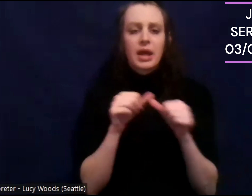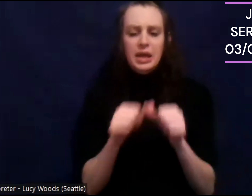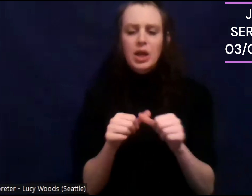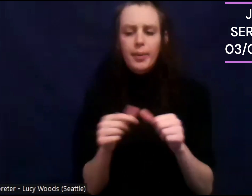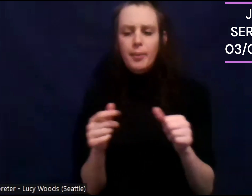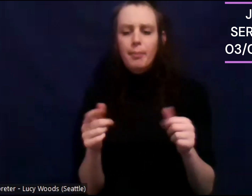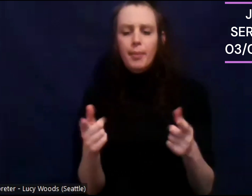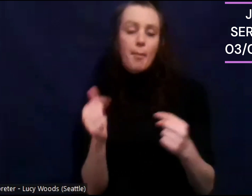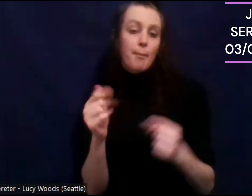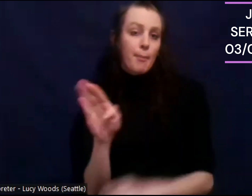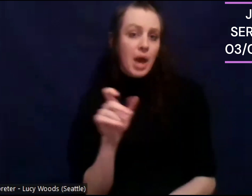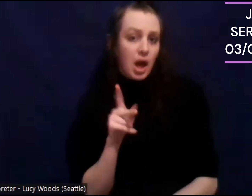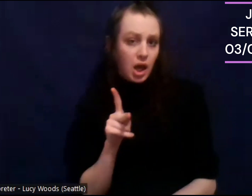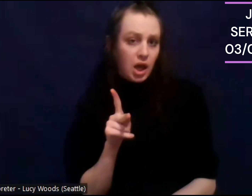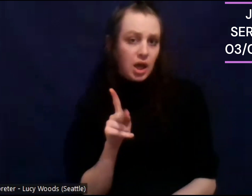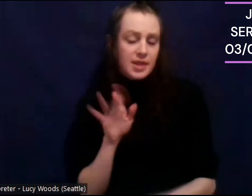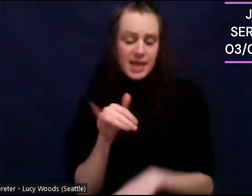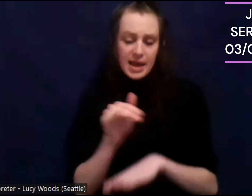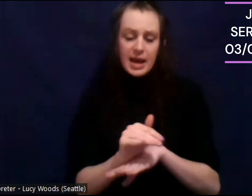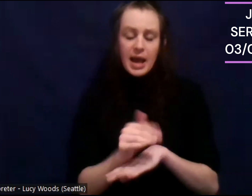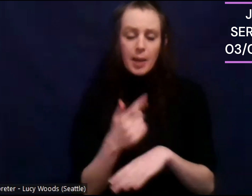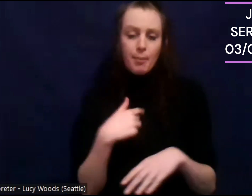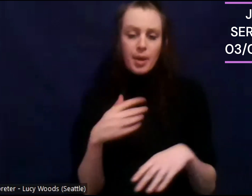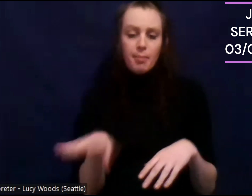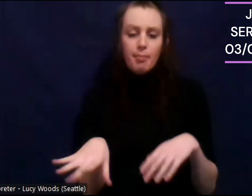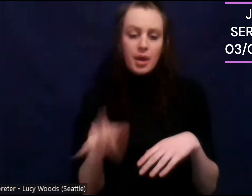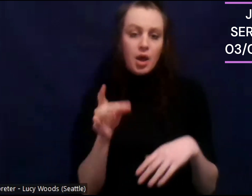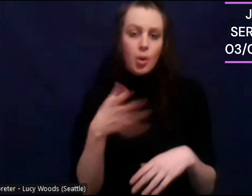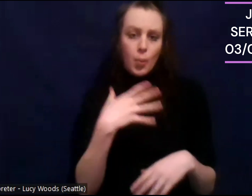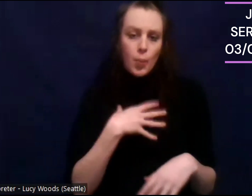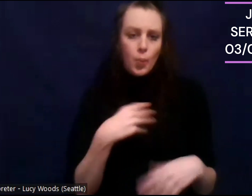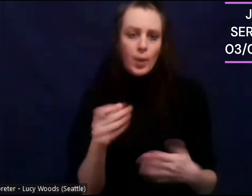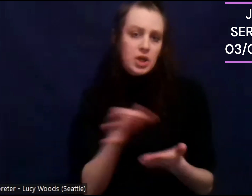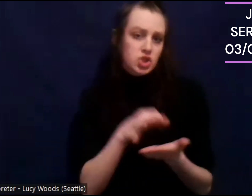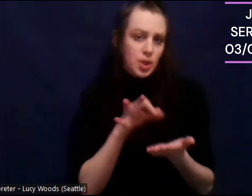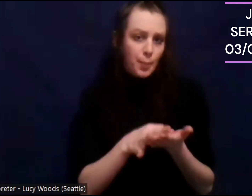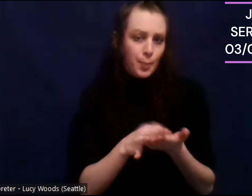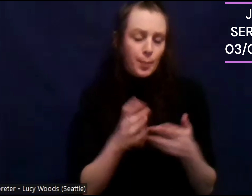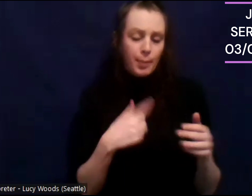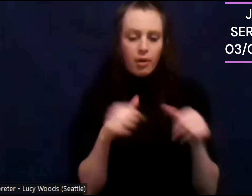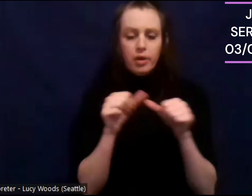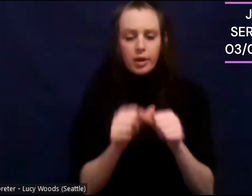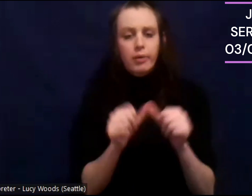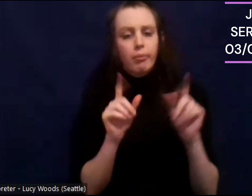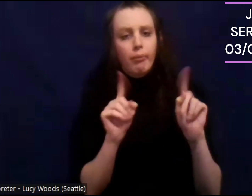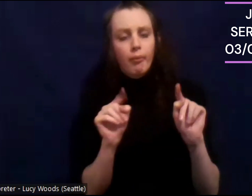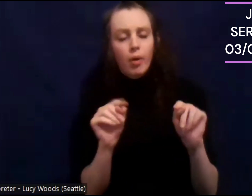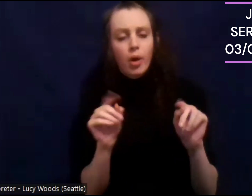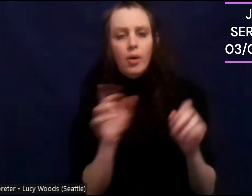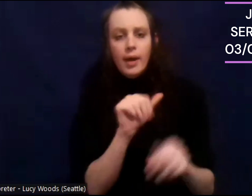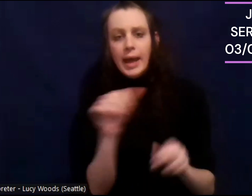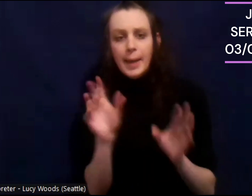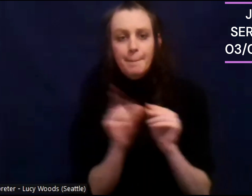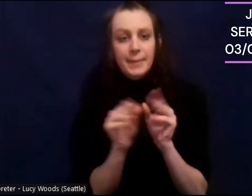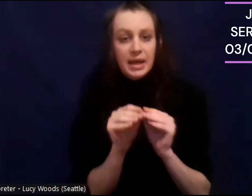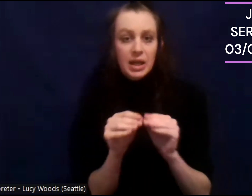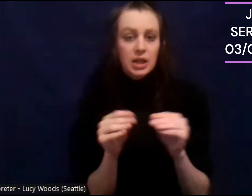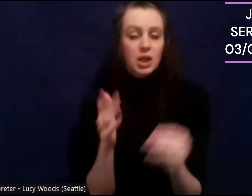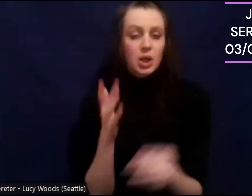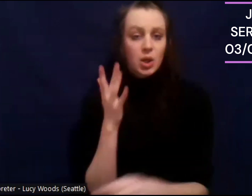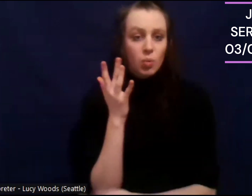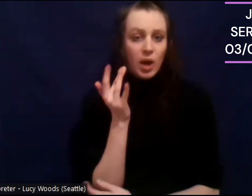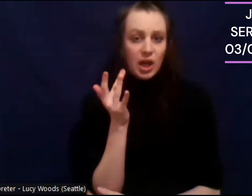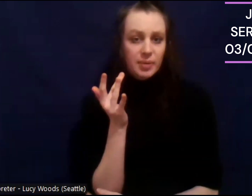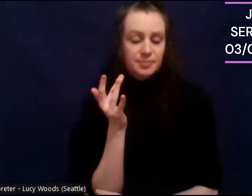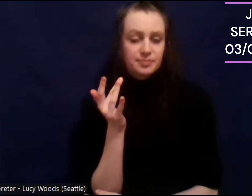night, and I kept coming back to the rooms of Alcoholics Anonymous because that was the only hour every